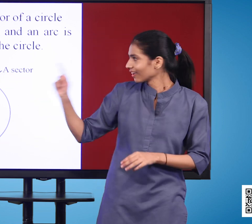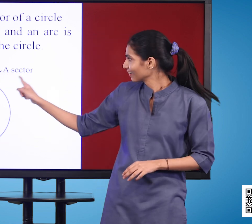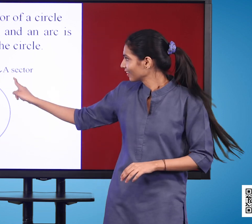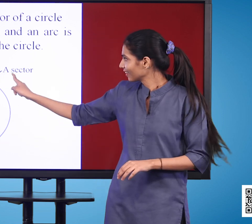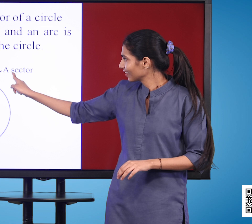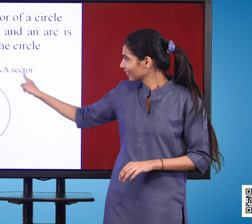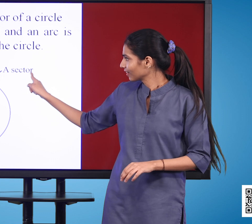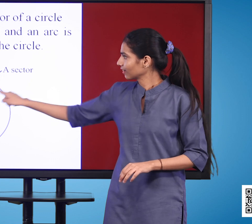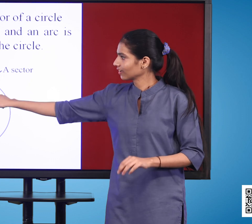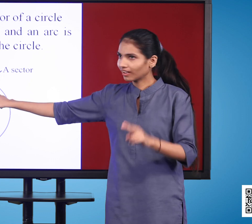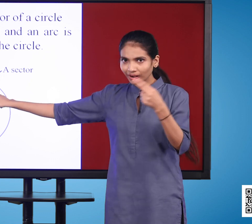circle.